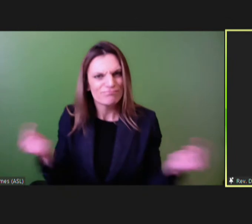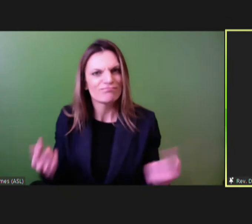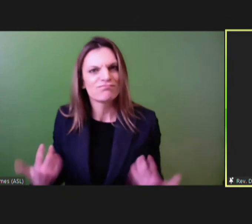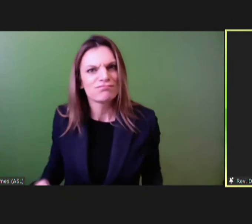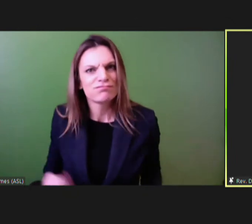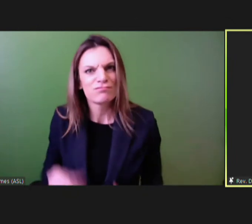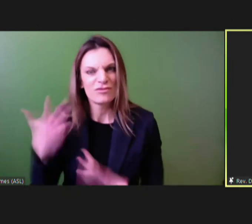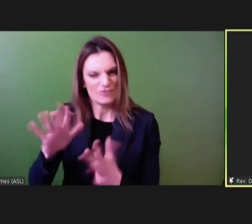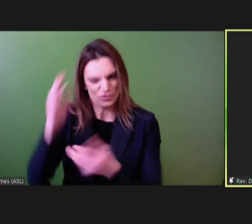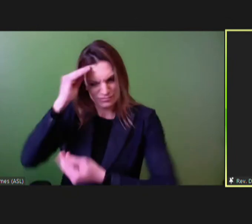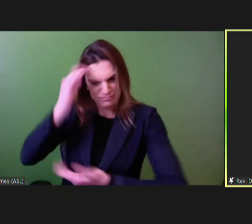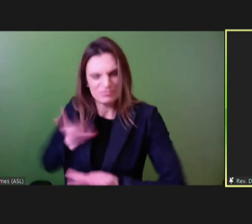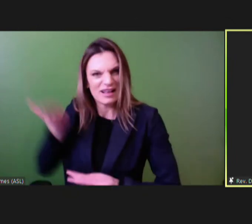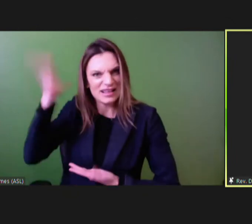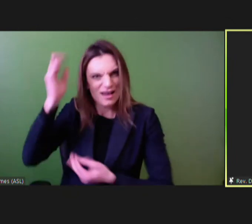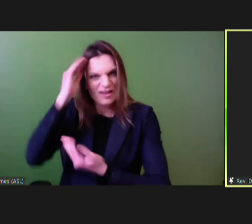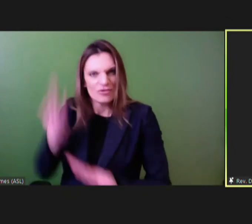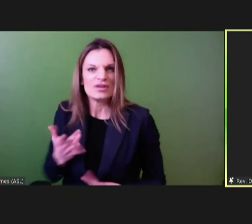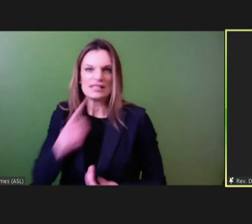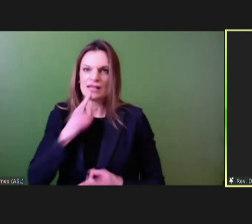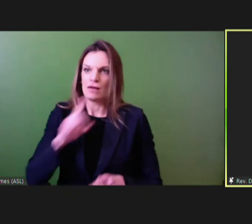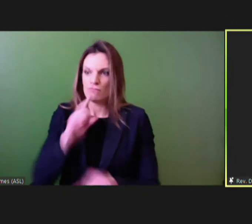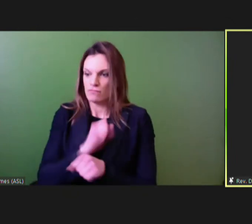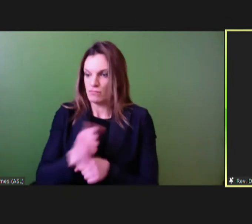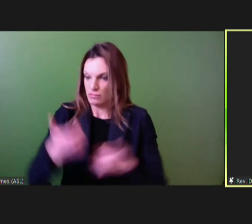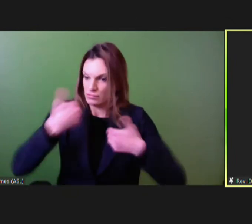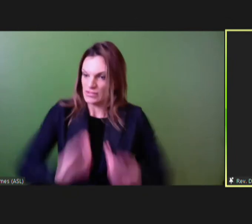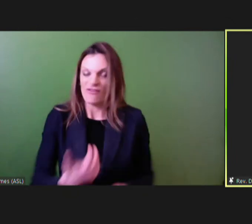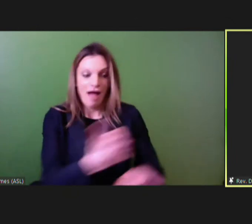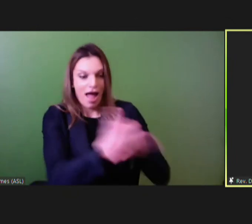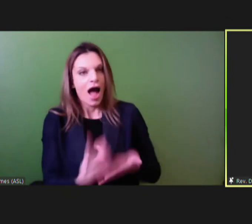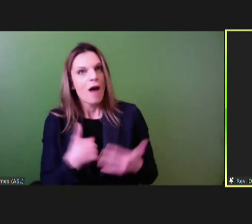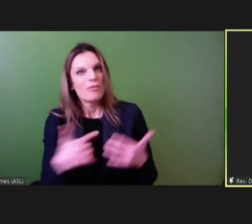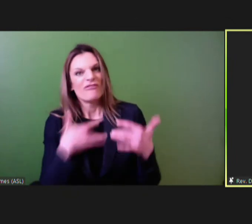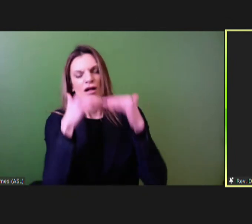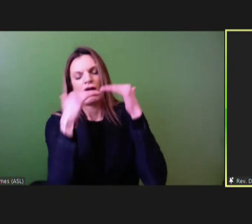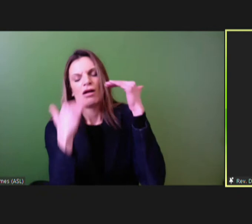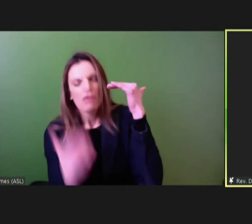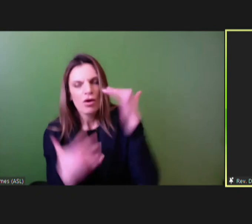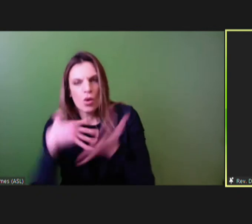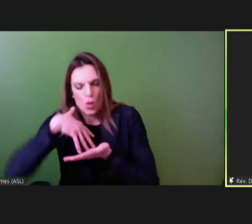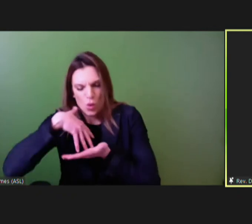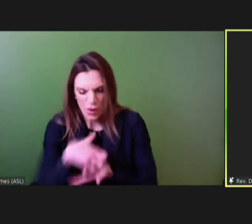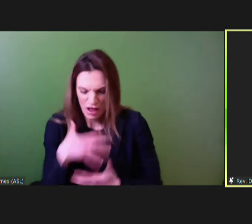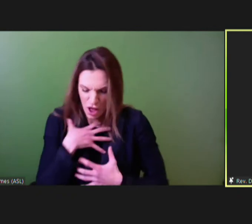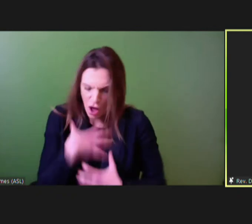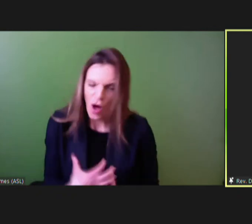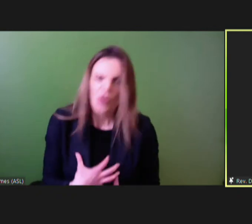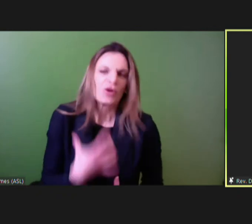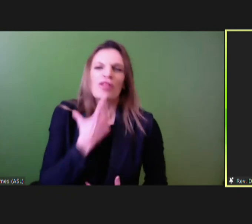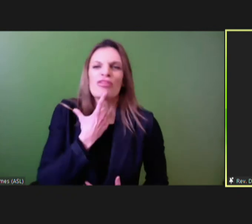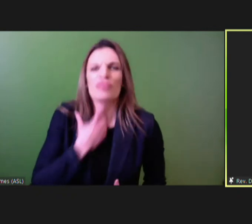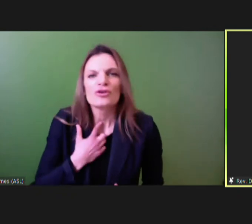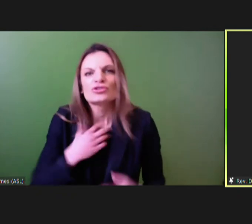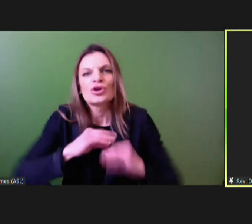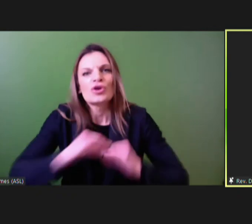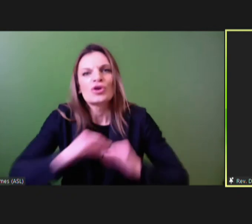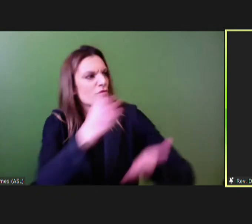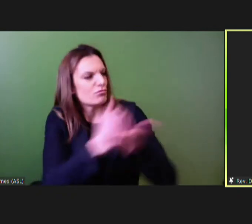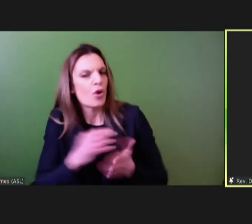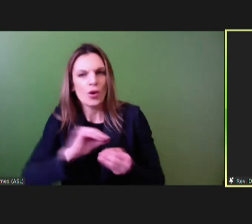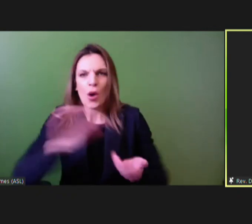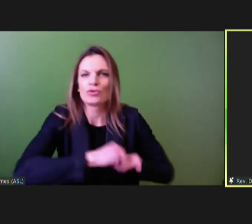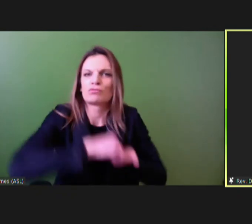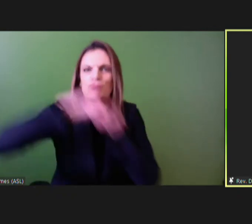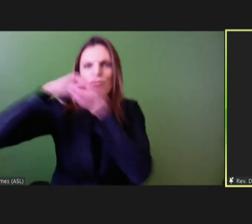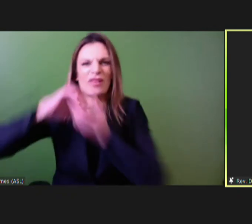didn't clothe me. I was in prison and you didn't visit me. I was hungry and thirsty and you gave me no food or drink." And I don't